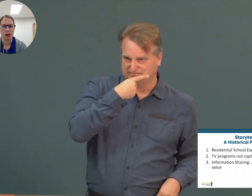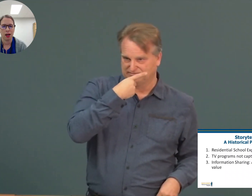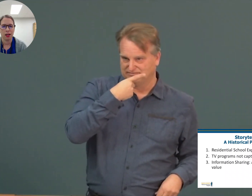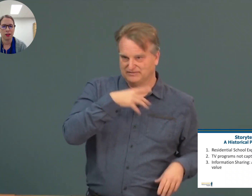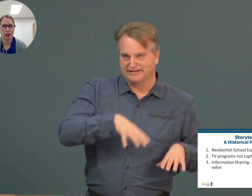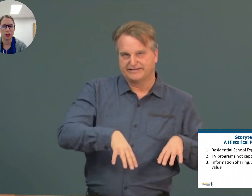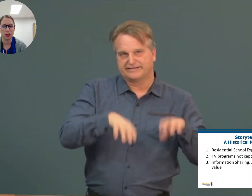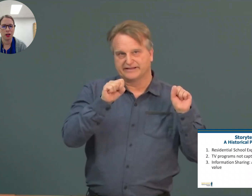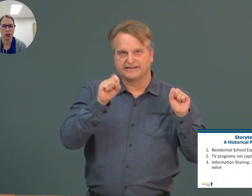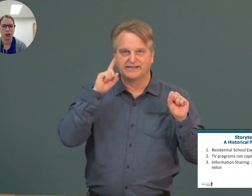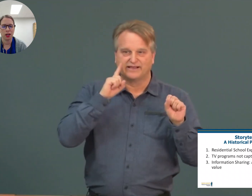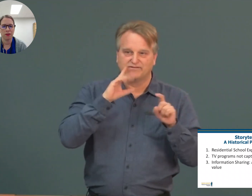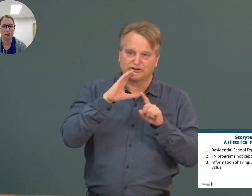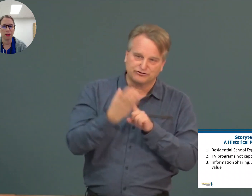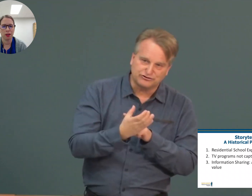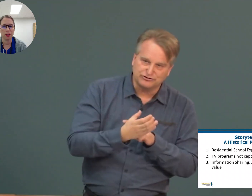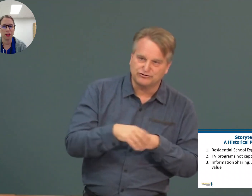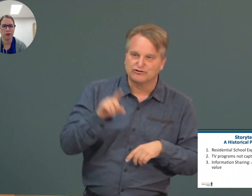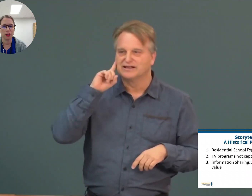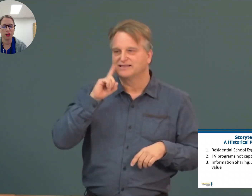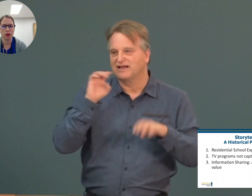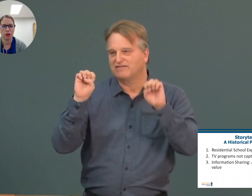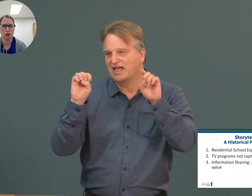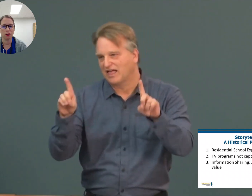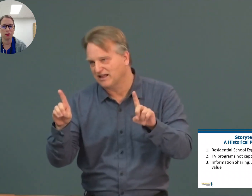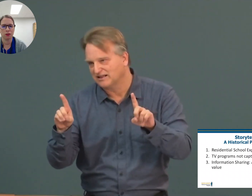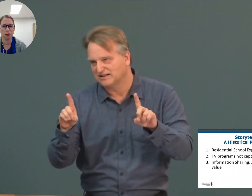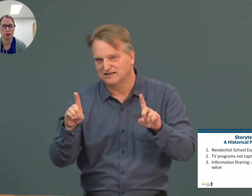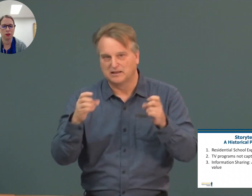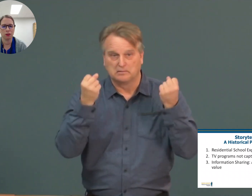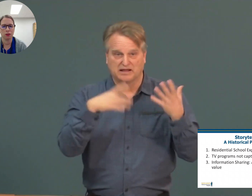I teach in college, and half the kids I teach are